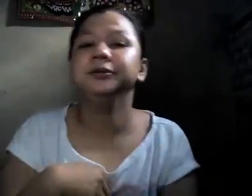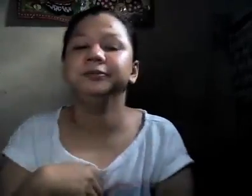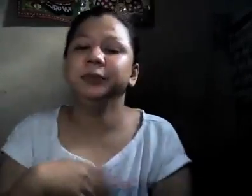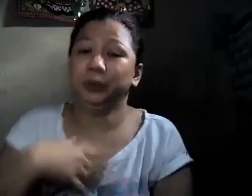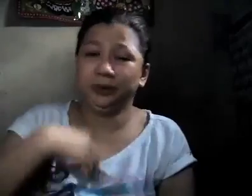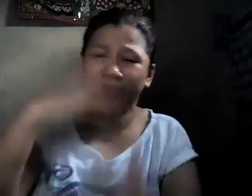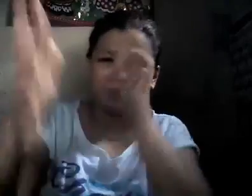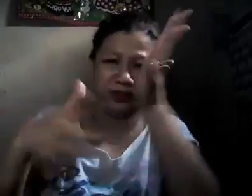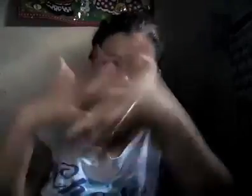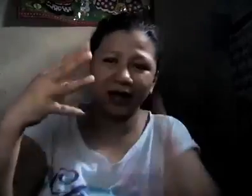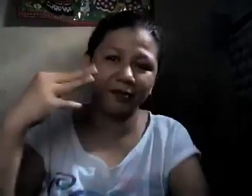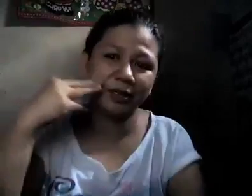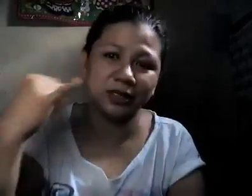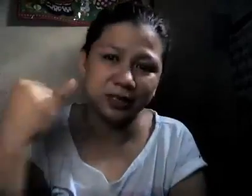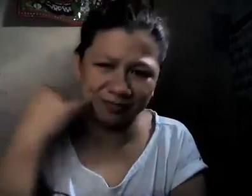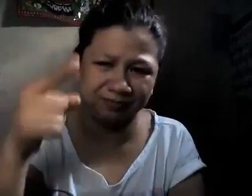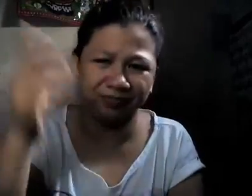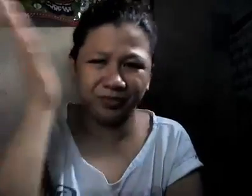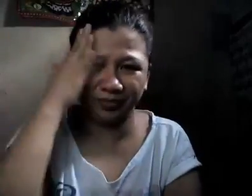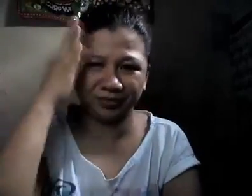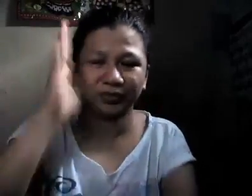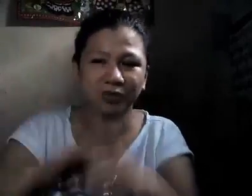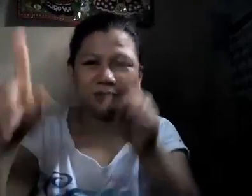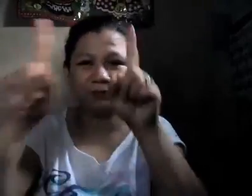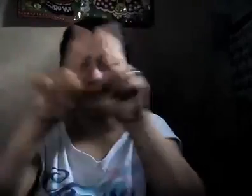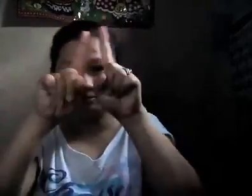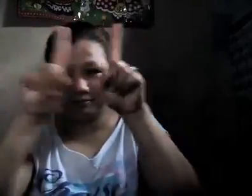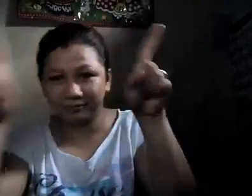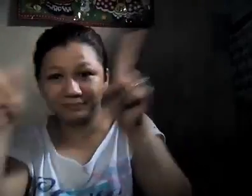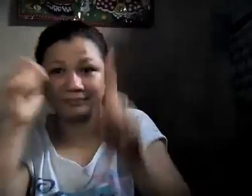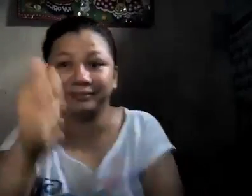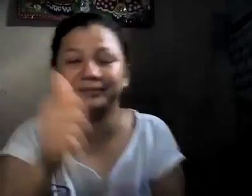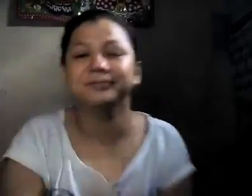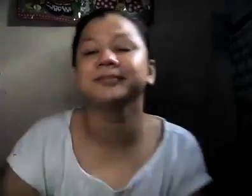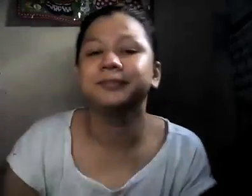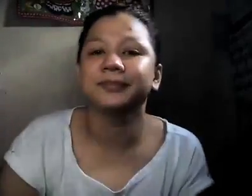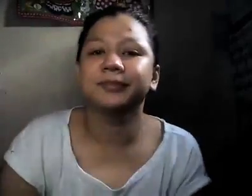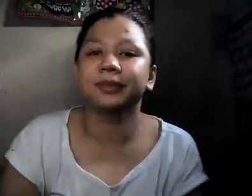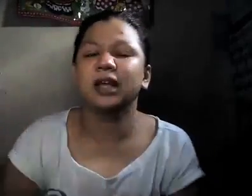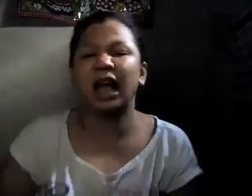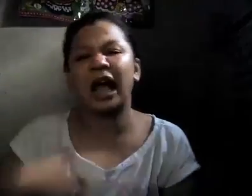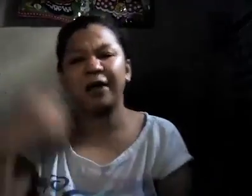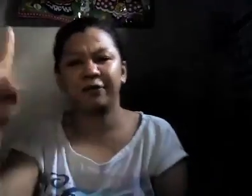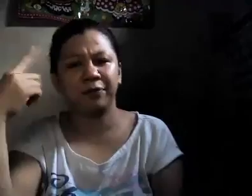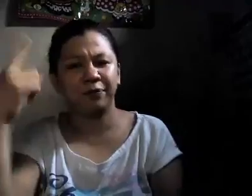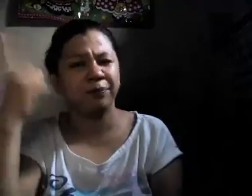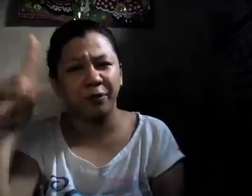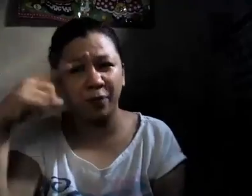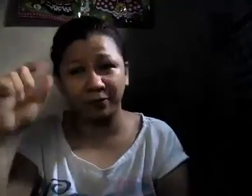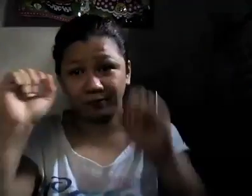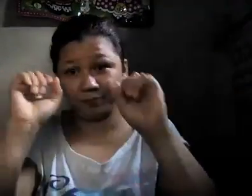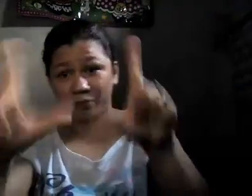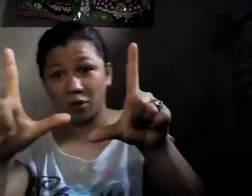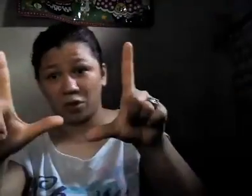Joy po to? Sarap po to! Awan po to! Monte po to! Made with rice flour,